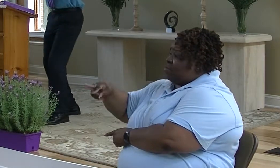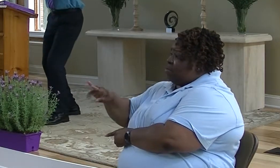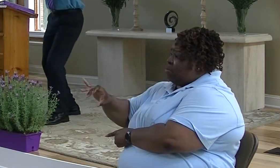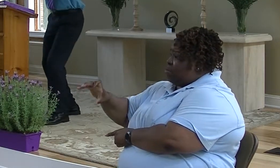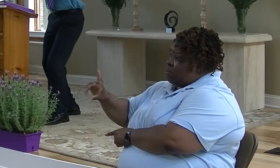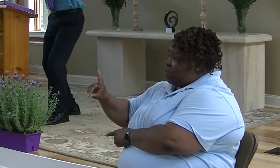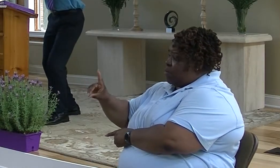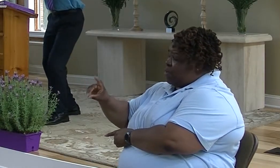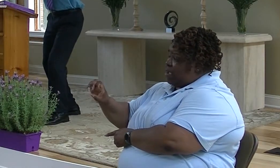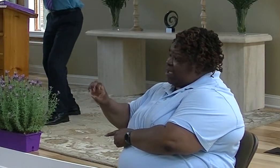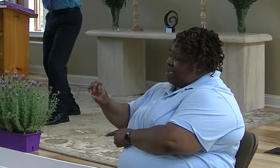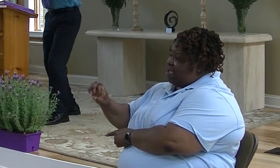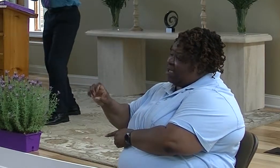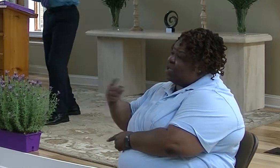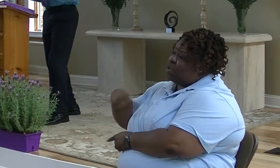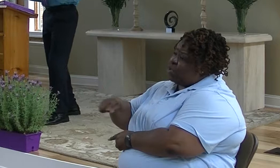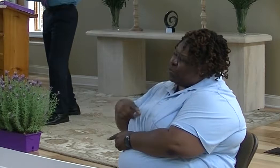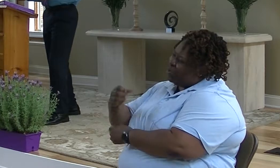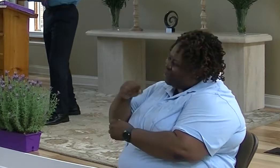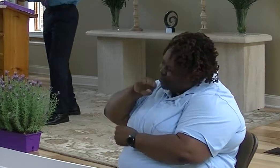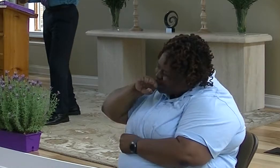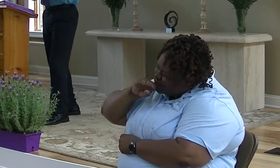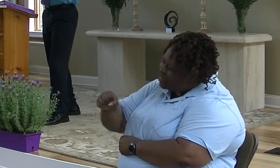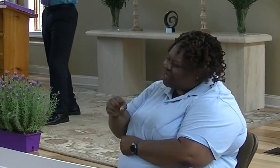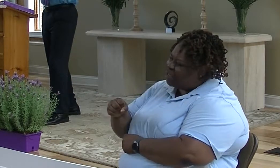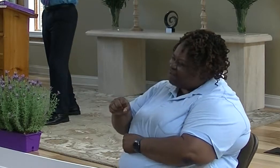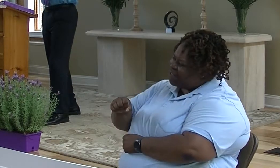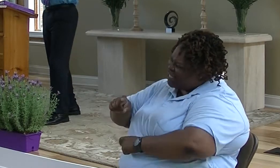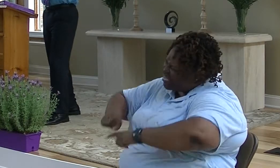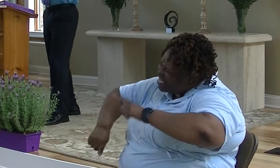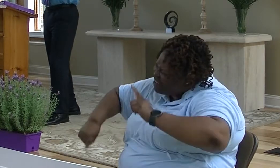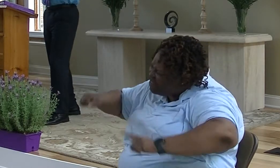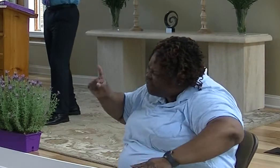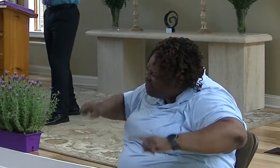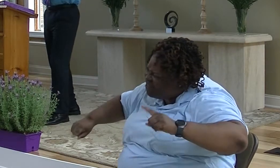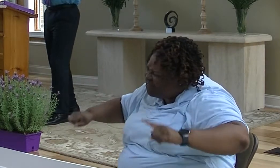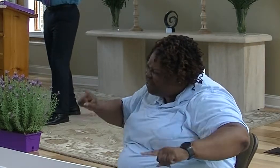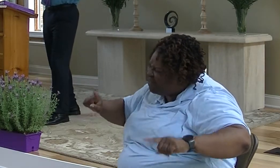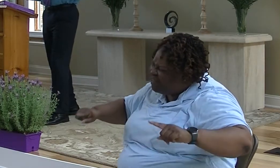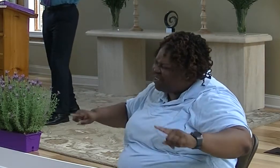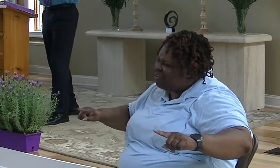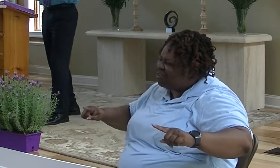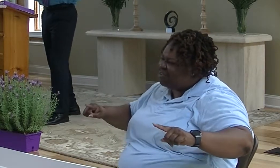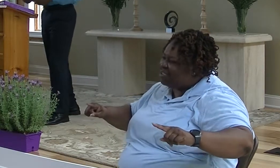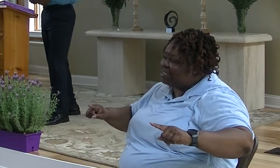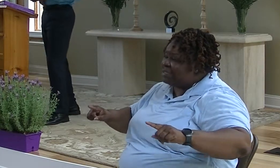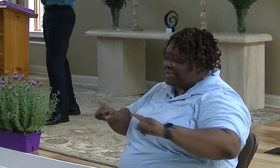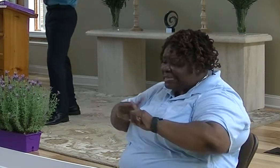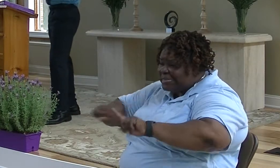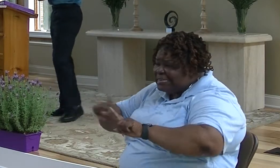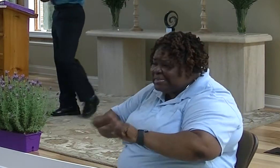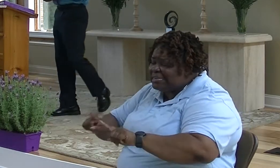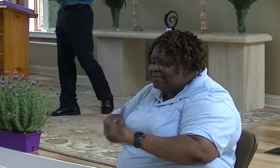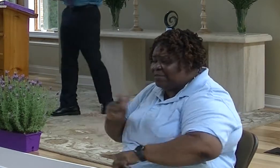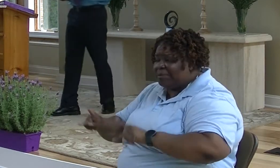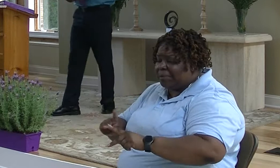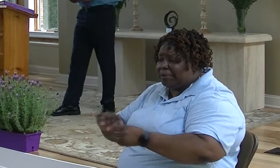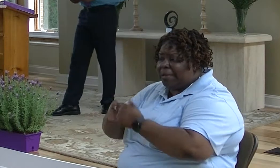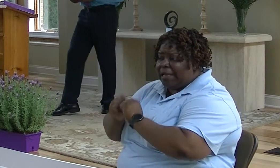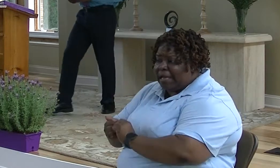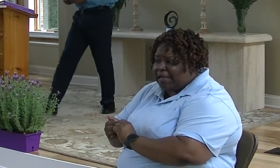the infinite diversity in the infinite combinations of how people choose to express